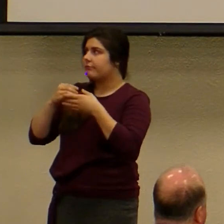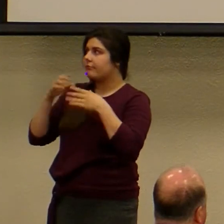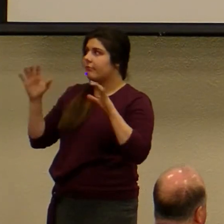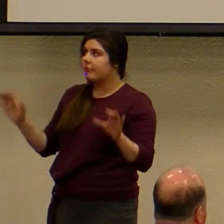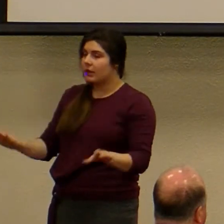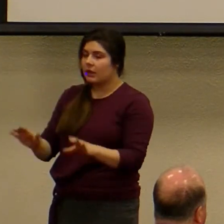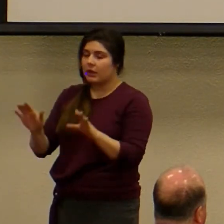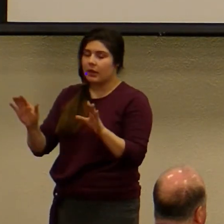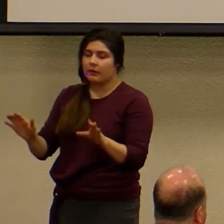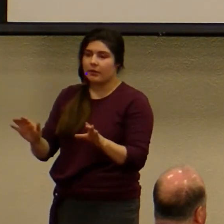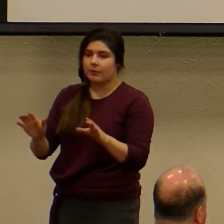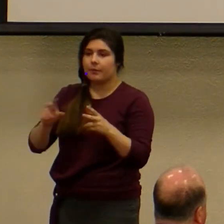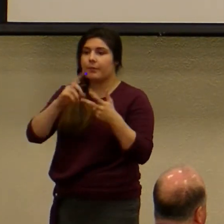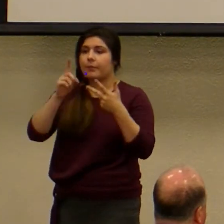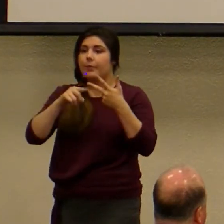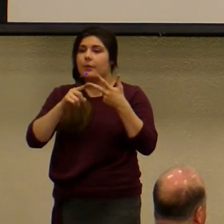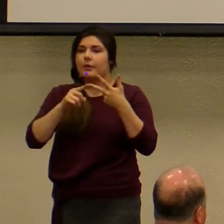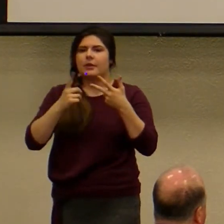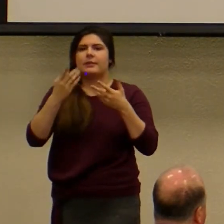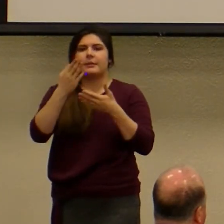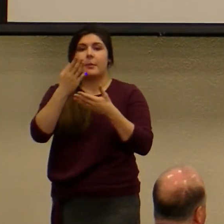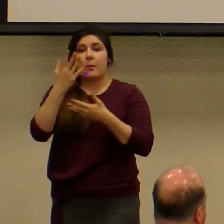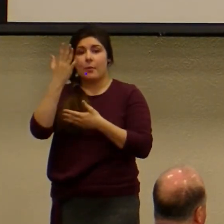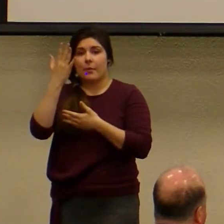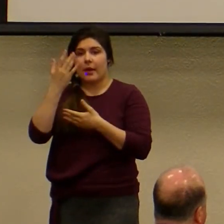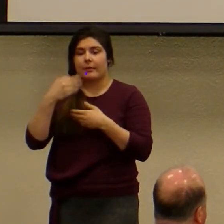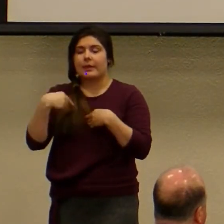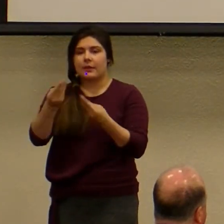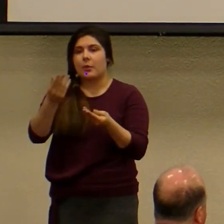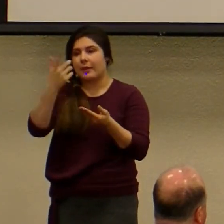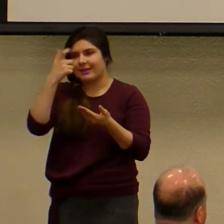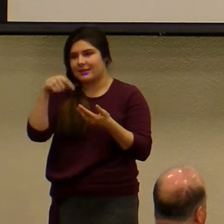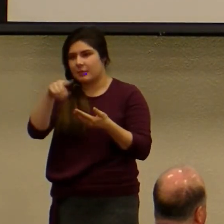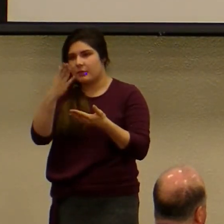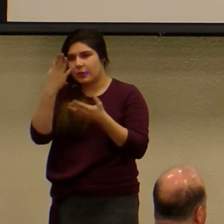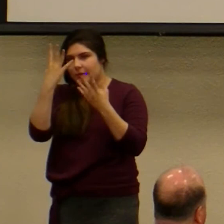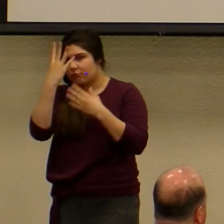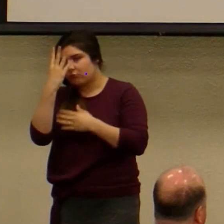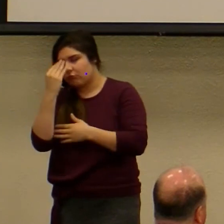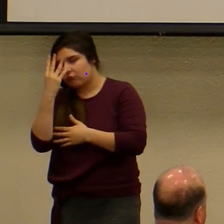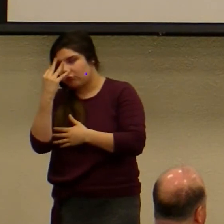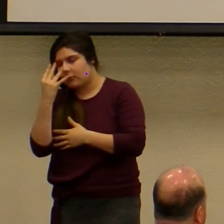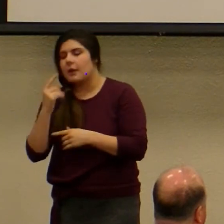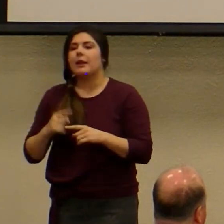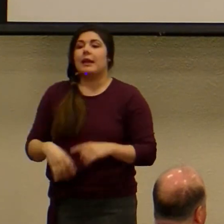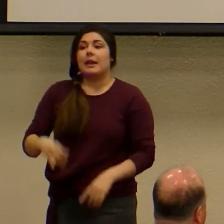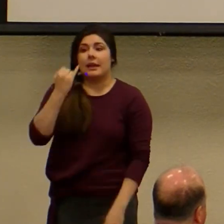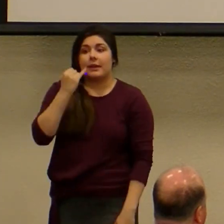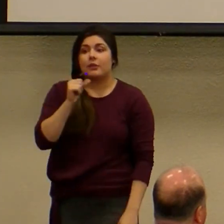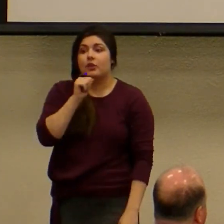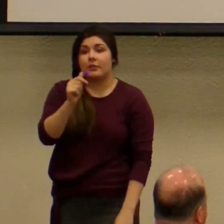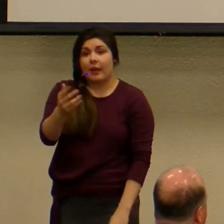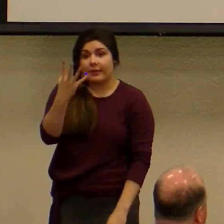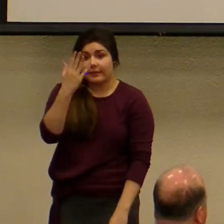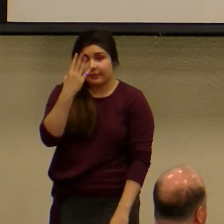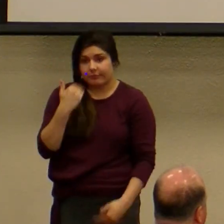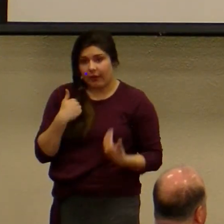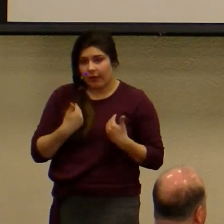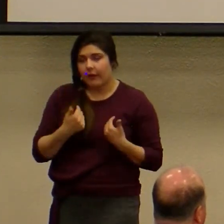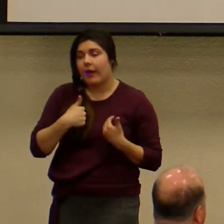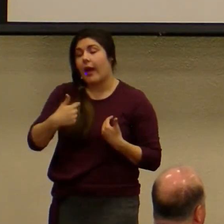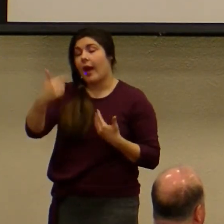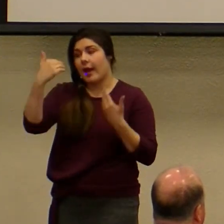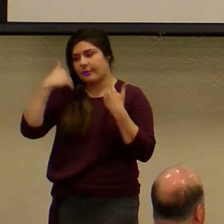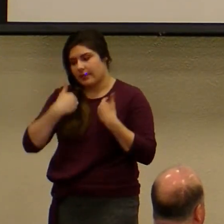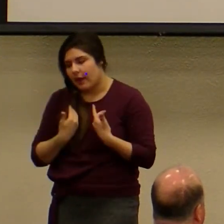Let me give you point number 3, because some of y'all are getting tired. And if you're not, I'm getting tired. Look at the